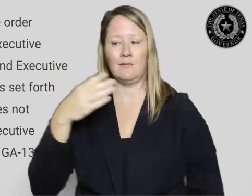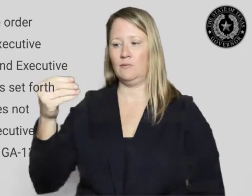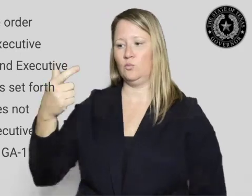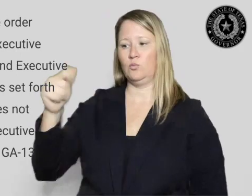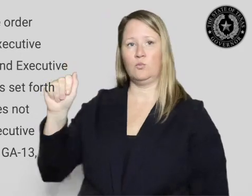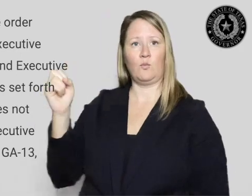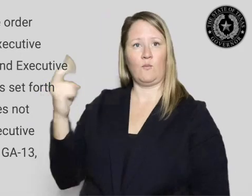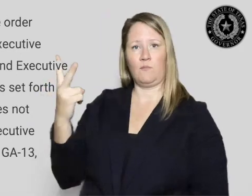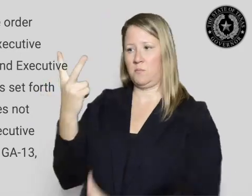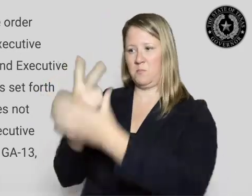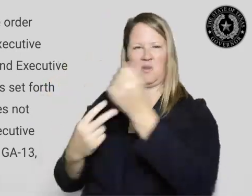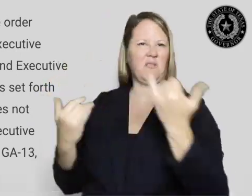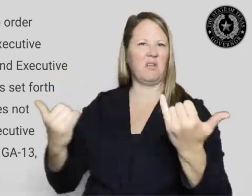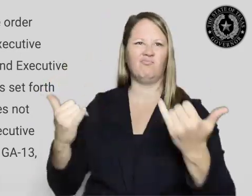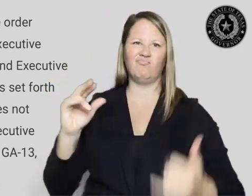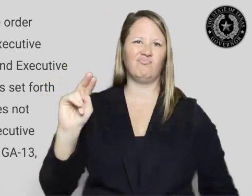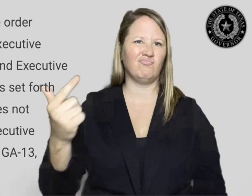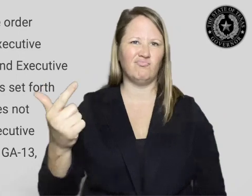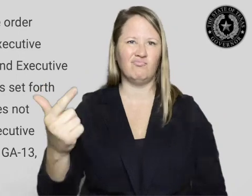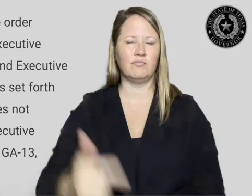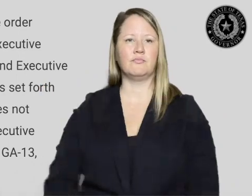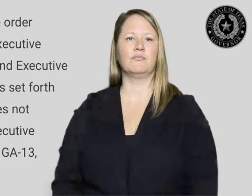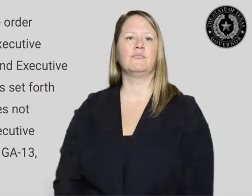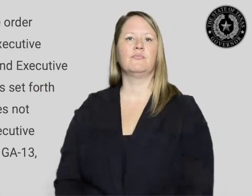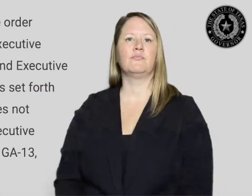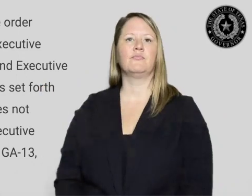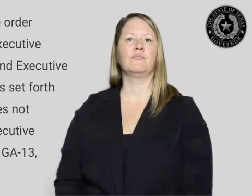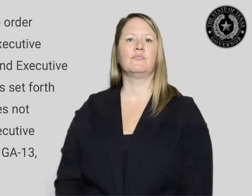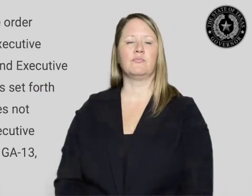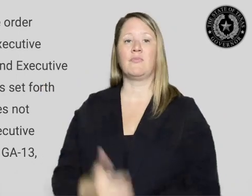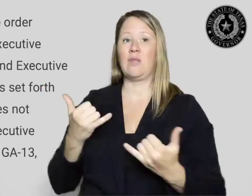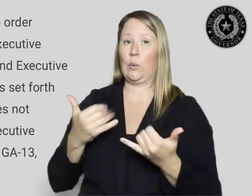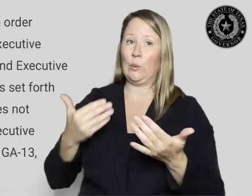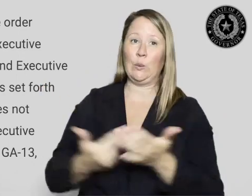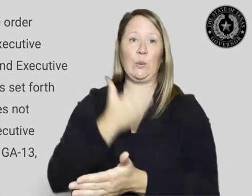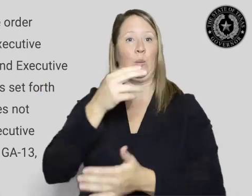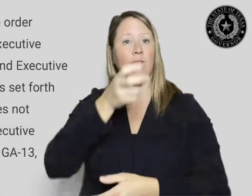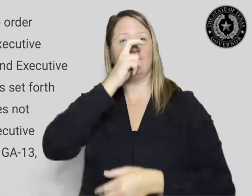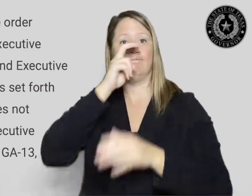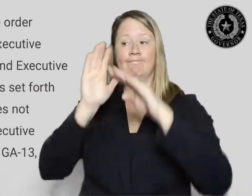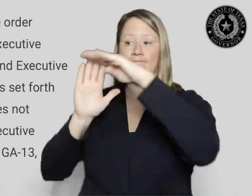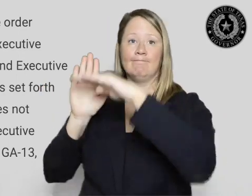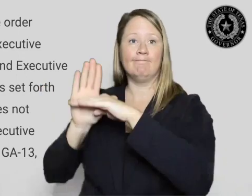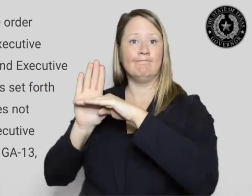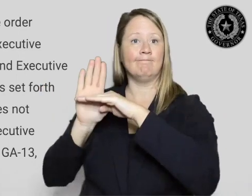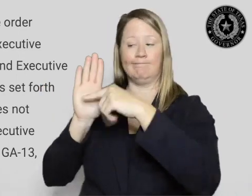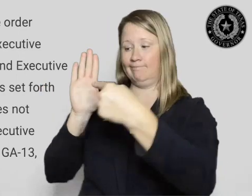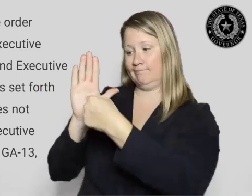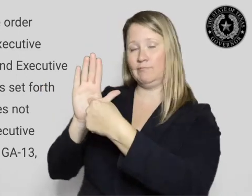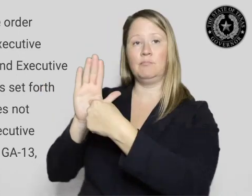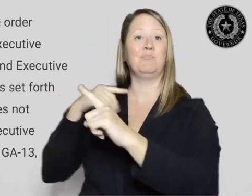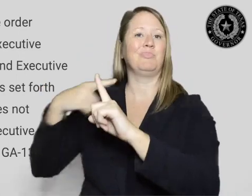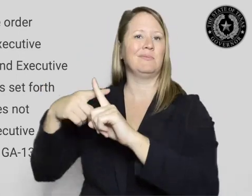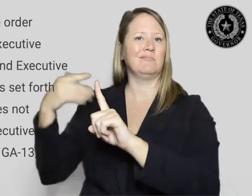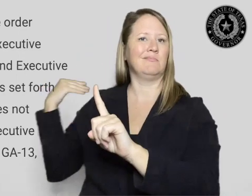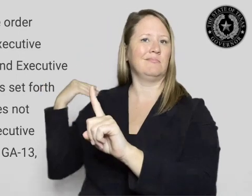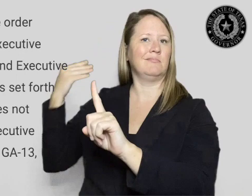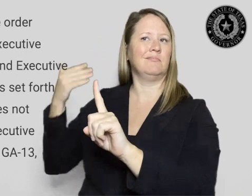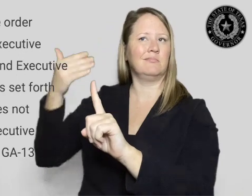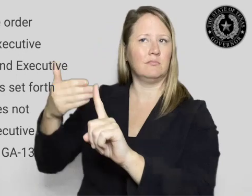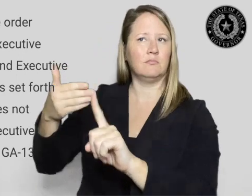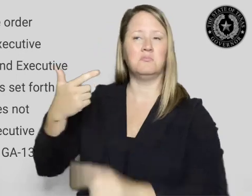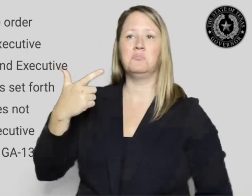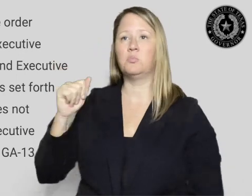This executive order supersedes Executive Order GA-11 and Executive Order GA-12 as set forth above, but does